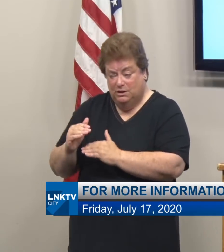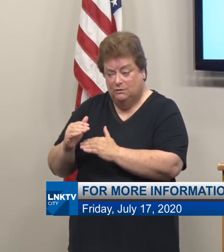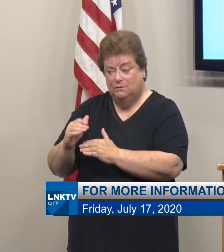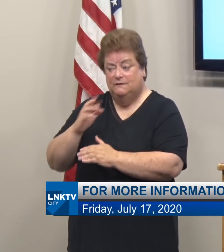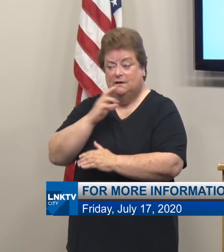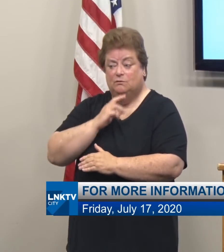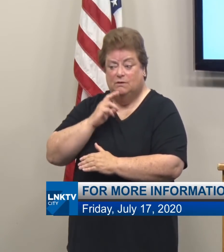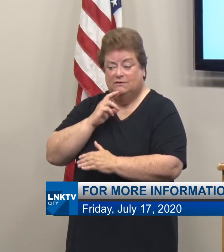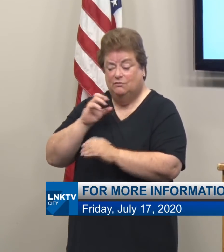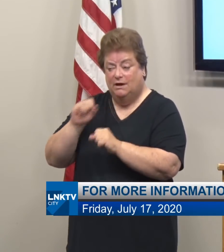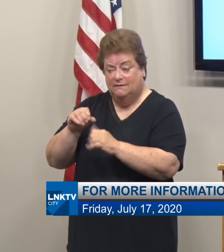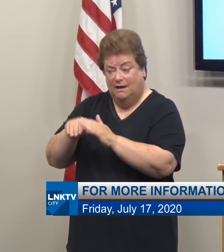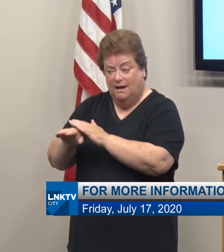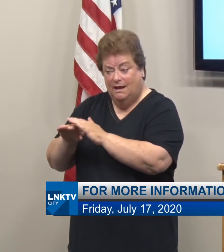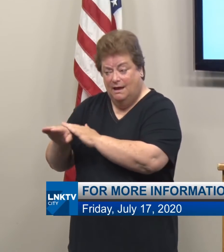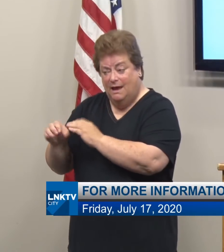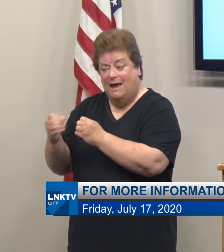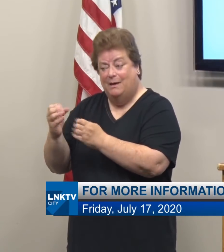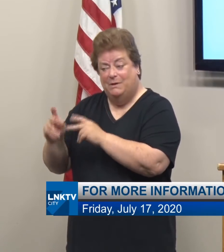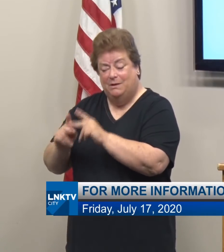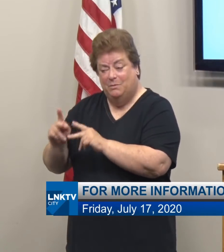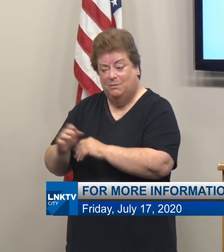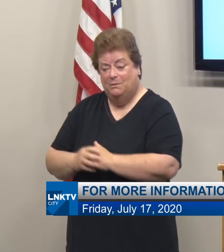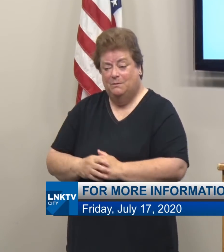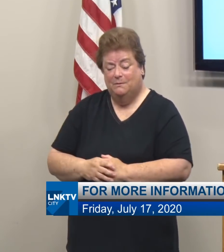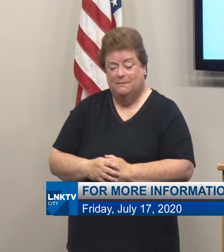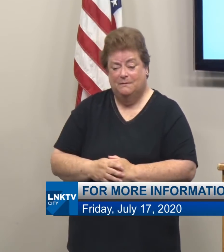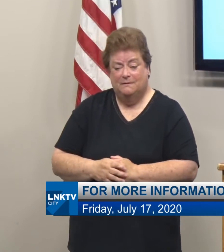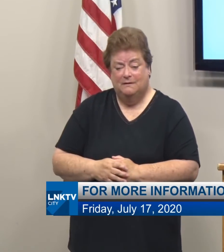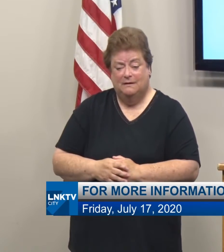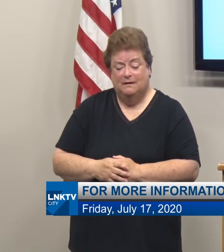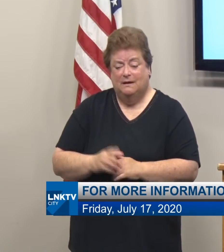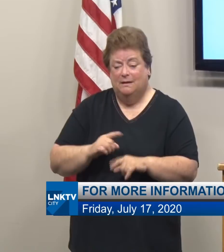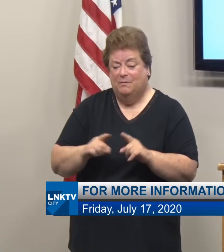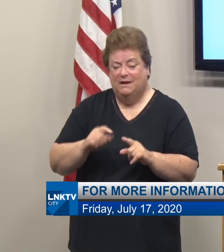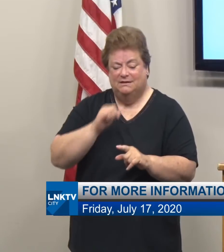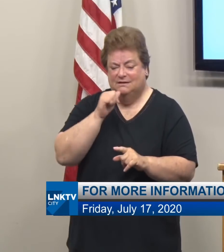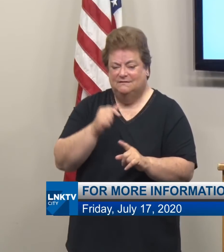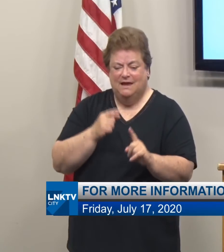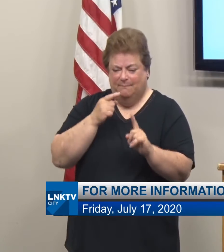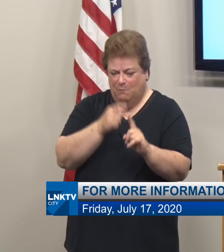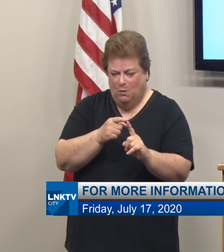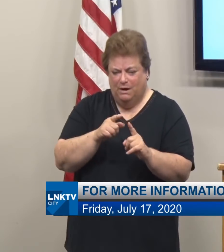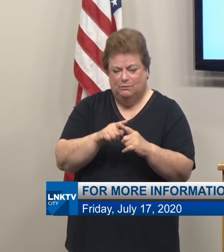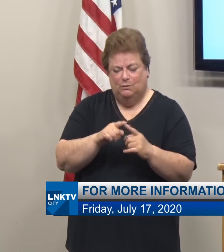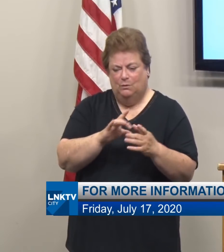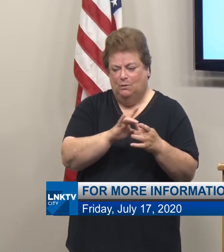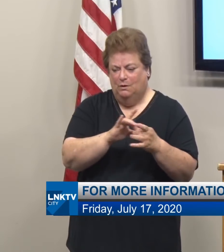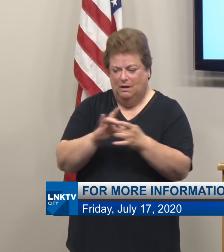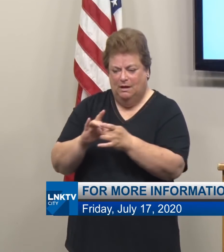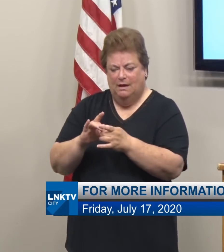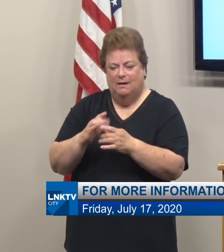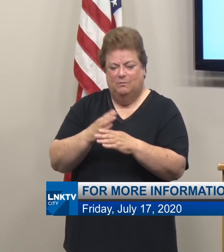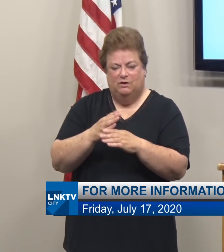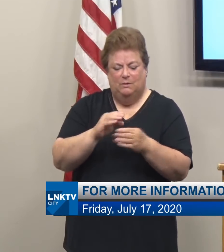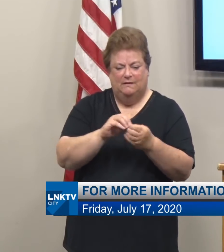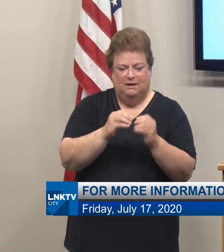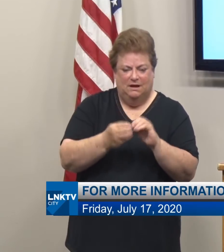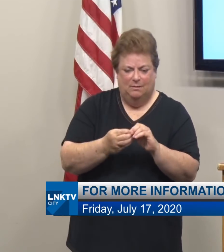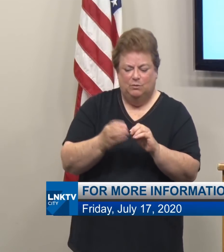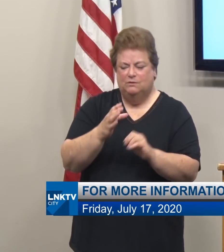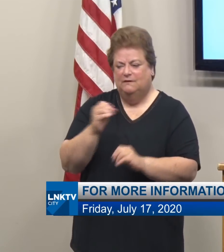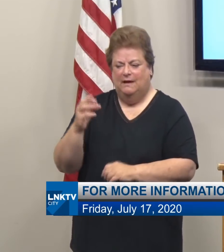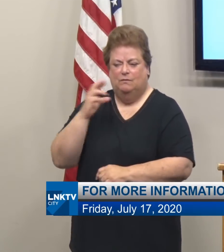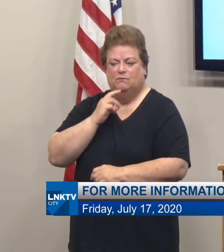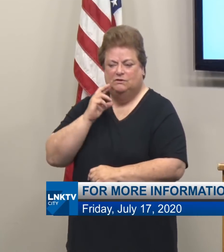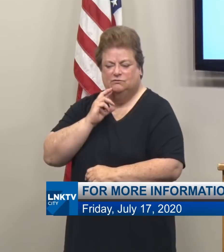limits. But right now, the case investigation data does not point to a correlation between our numbers and